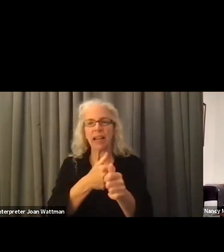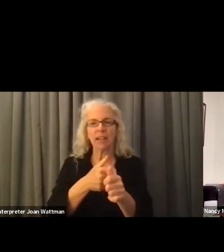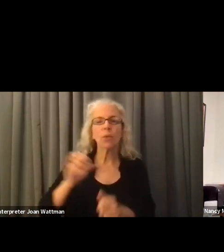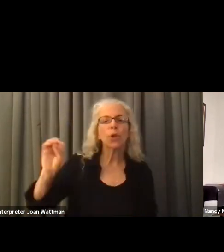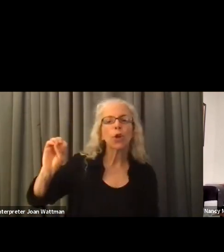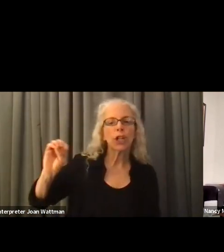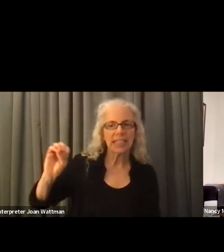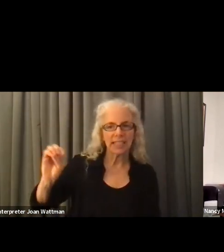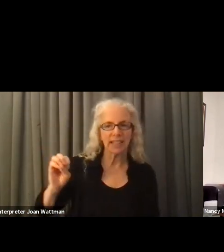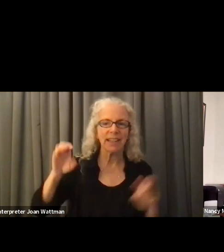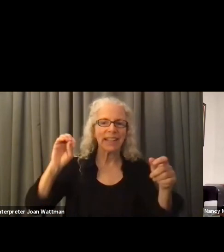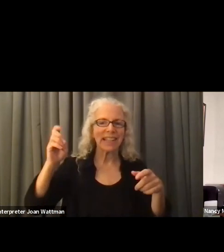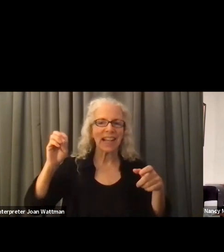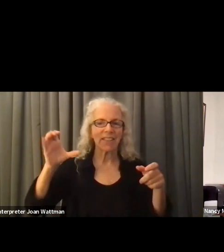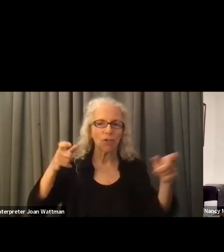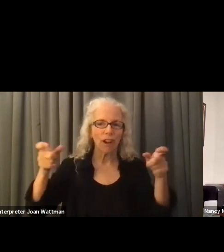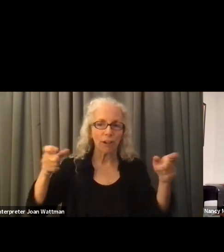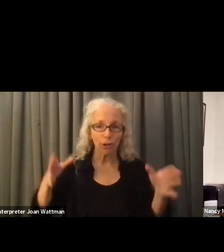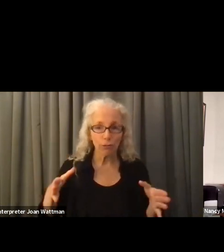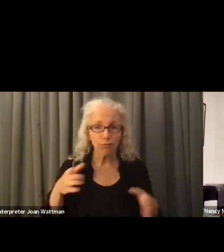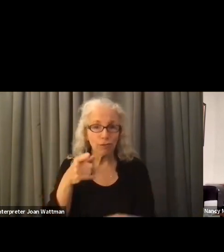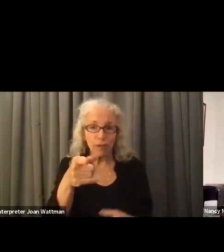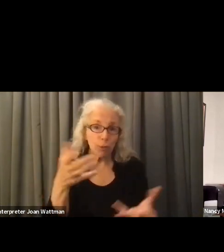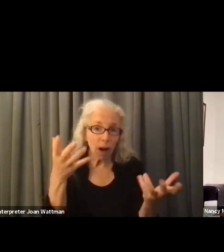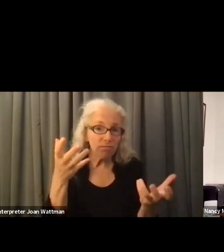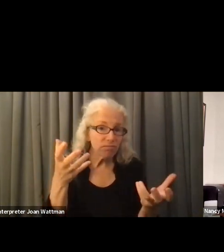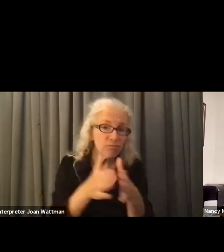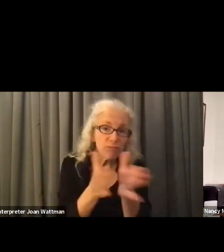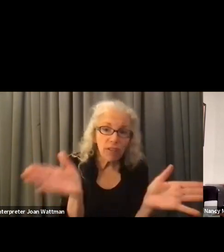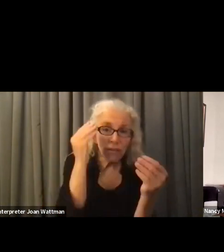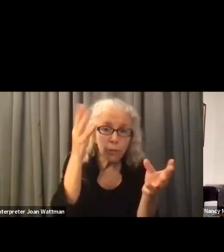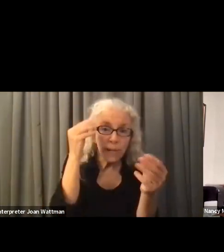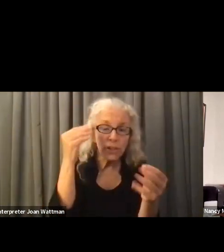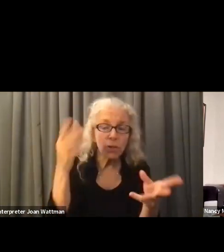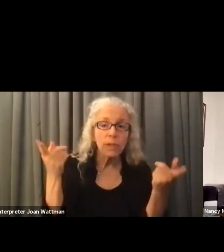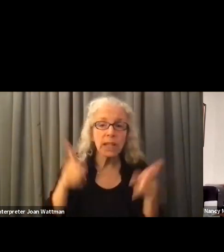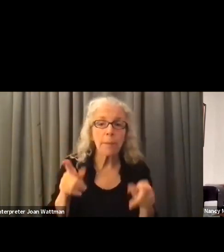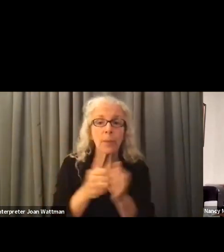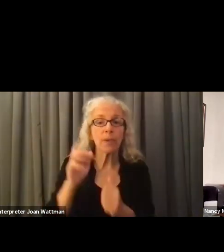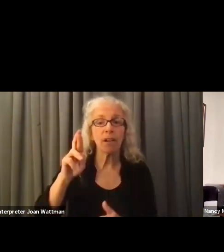director. Ernest, would you like to update us in general about what's going on with the commission?